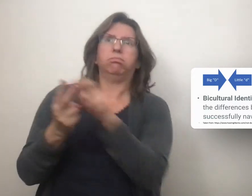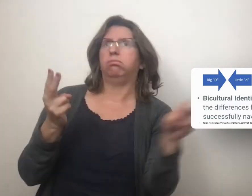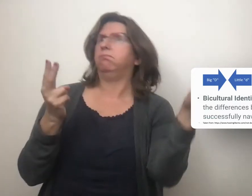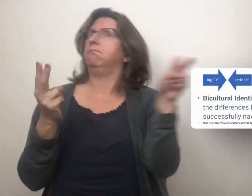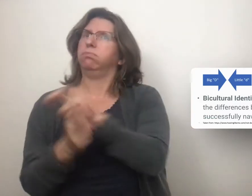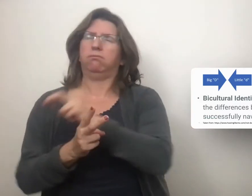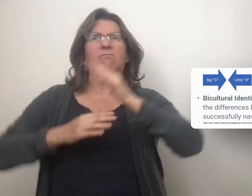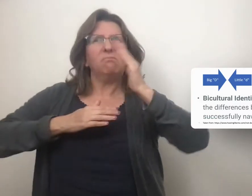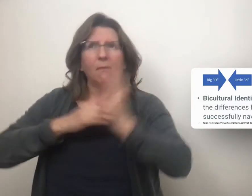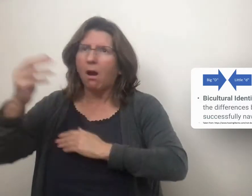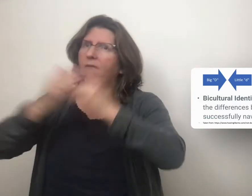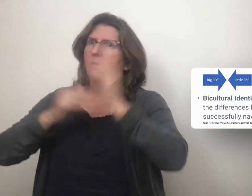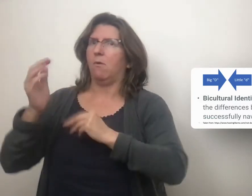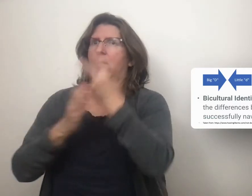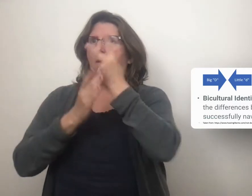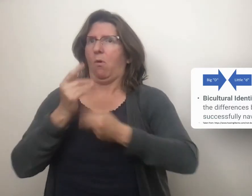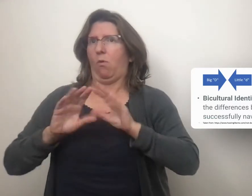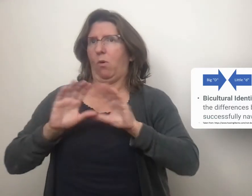able to successfully navigate between the two.